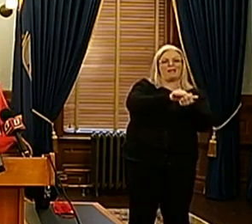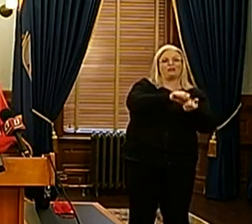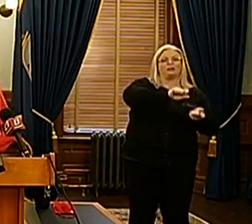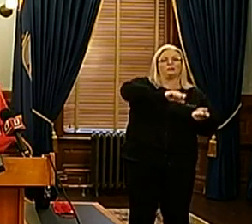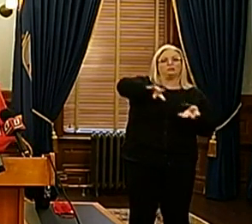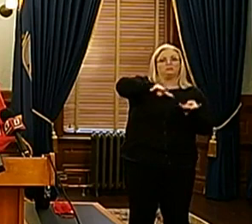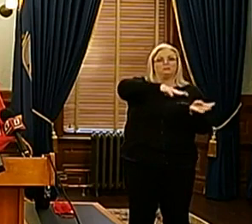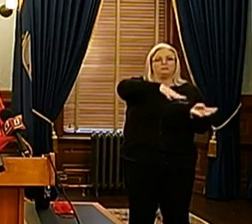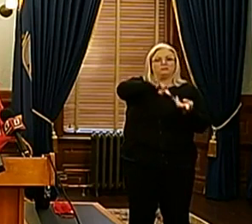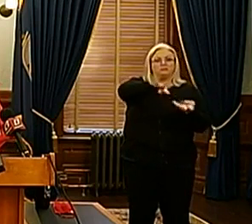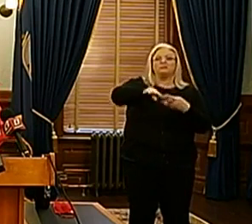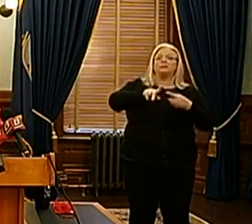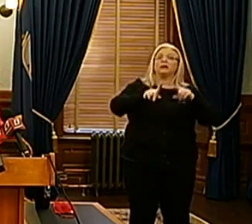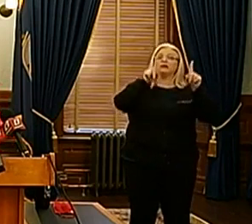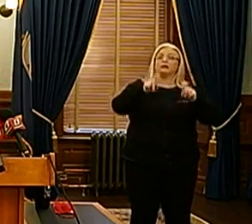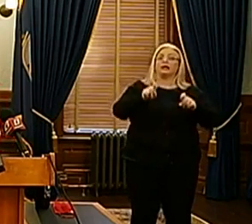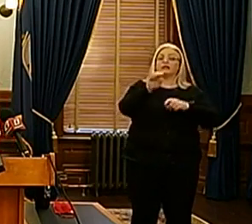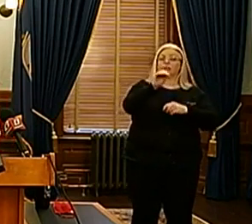positivity rate was